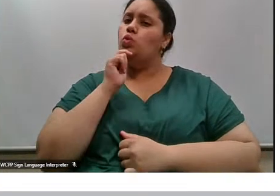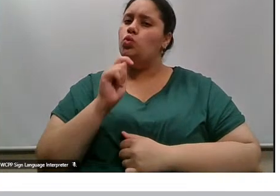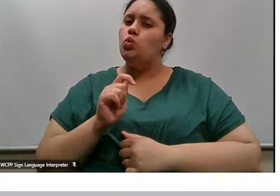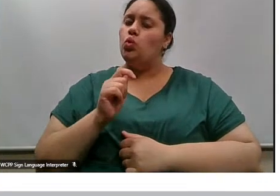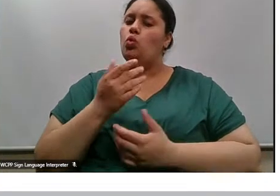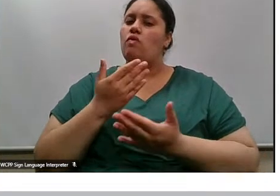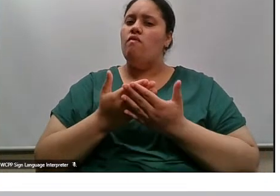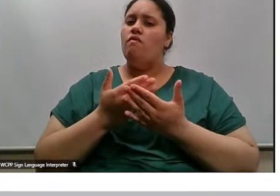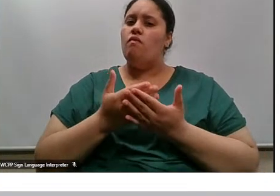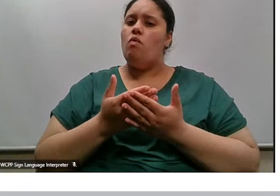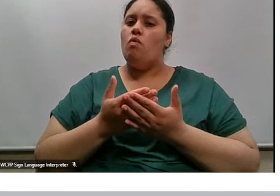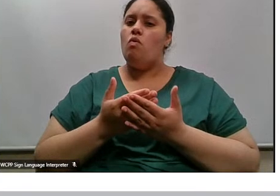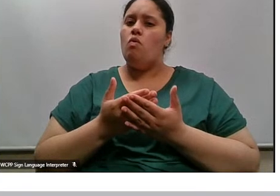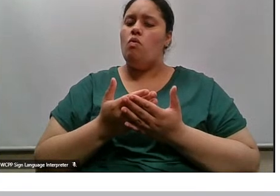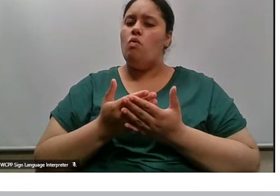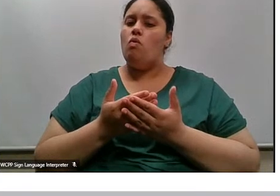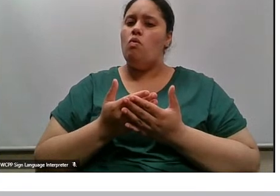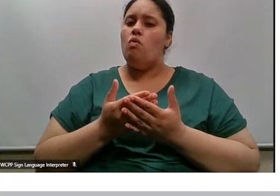of the leave